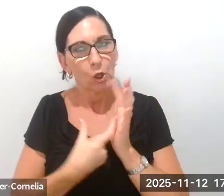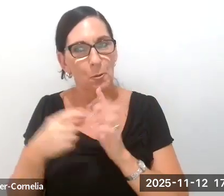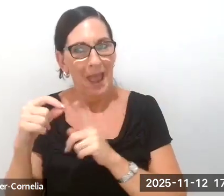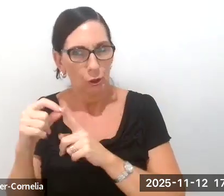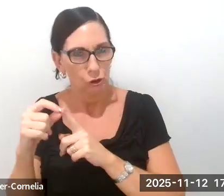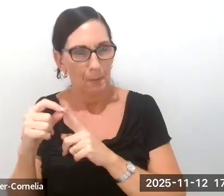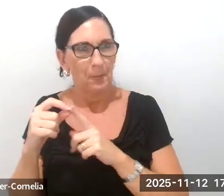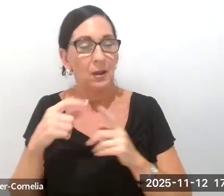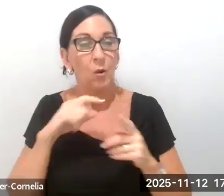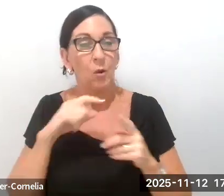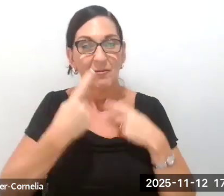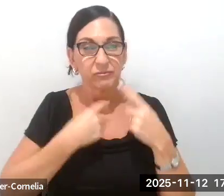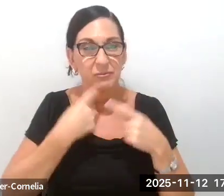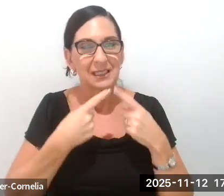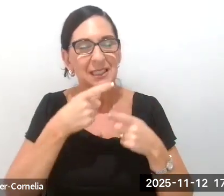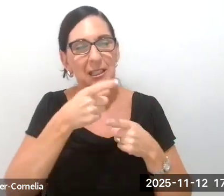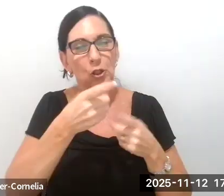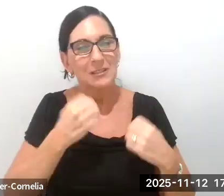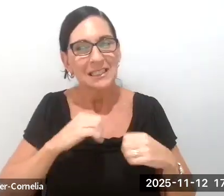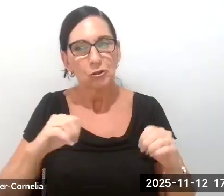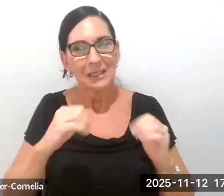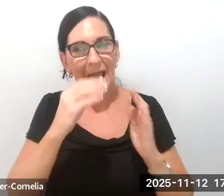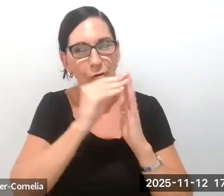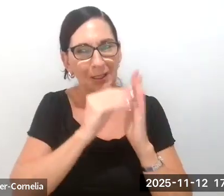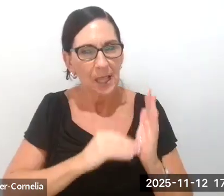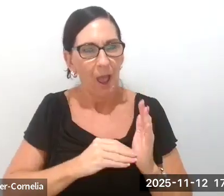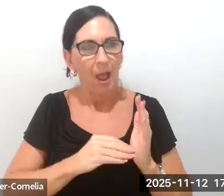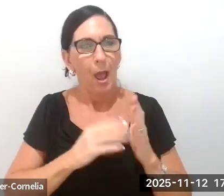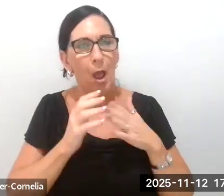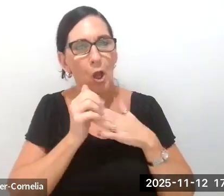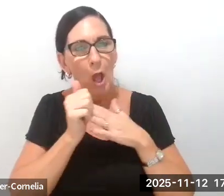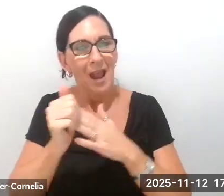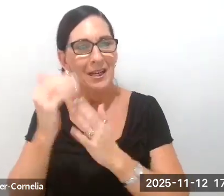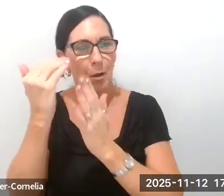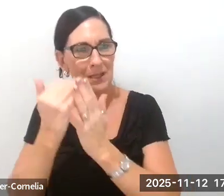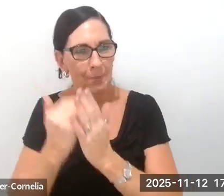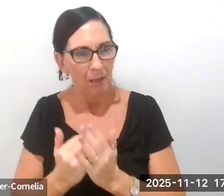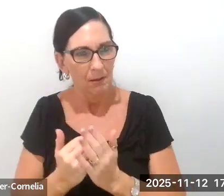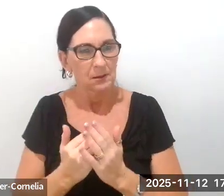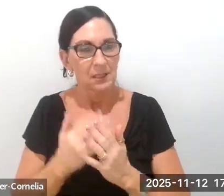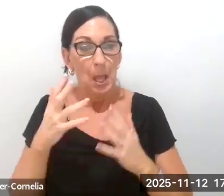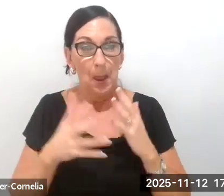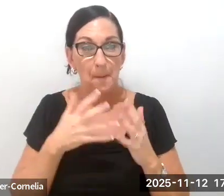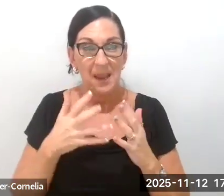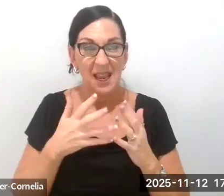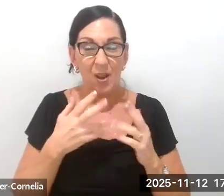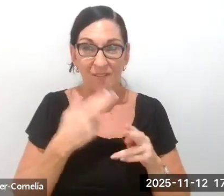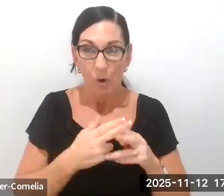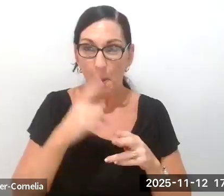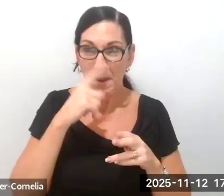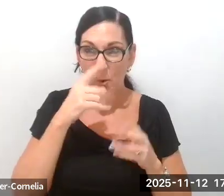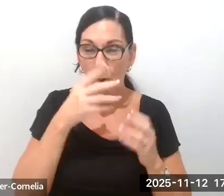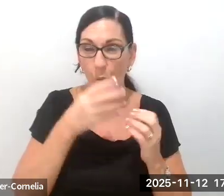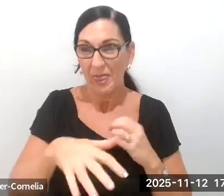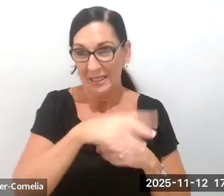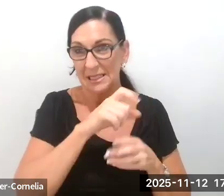strategic agenda and guiding principles and emphasise our commitment to research by and with people with disability.